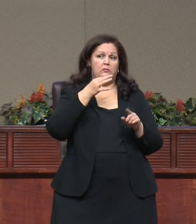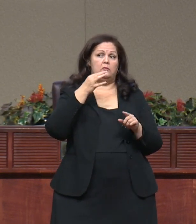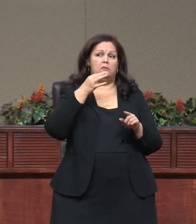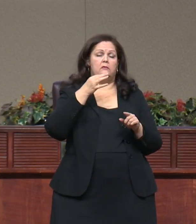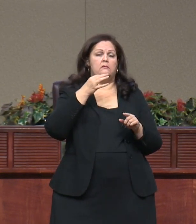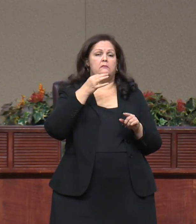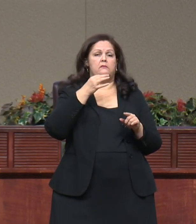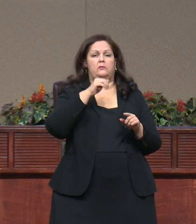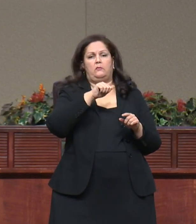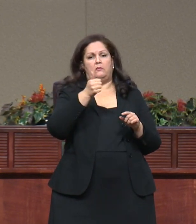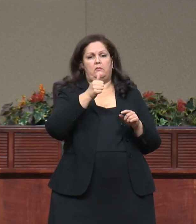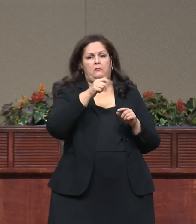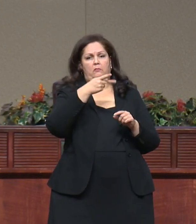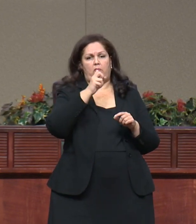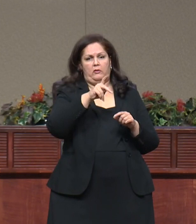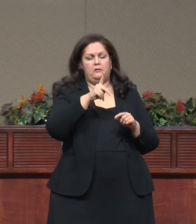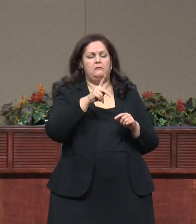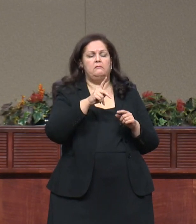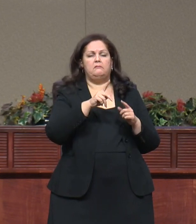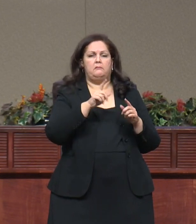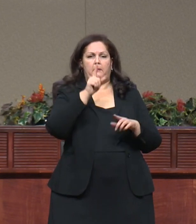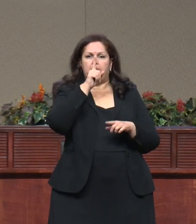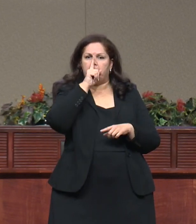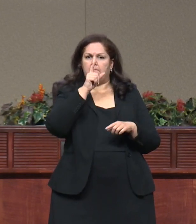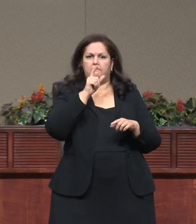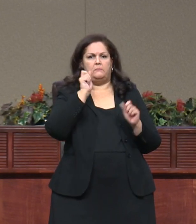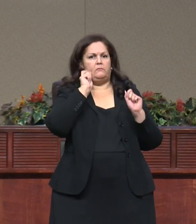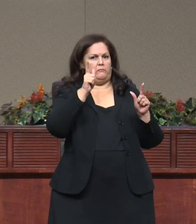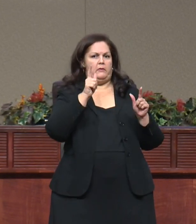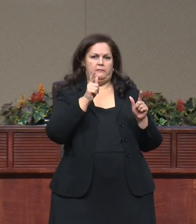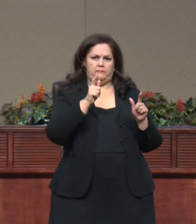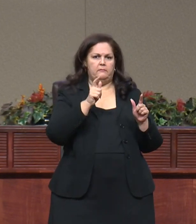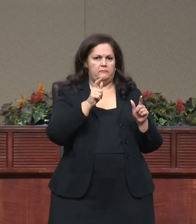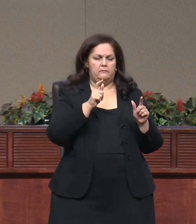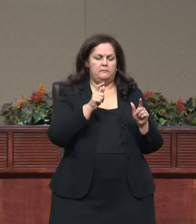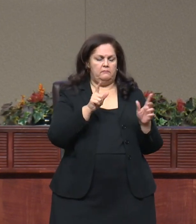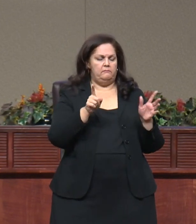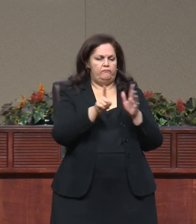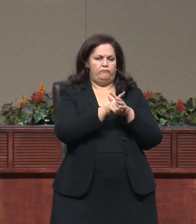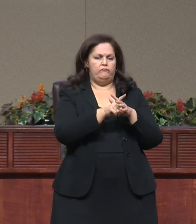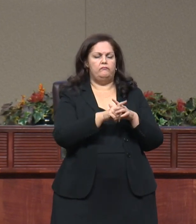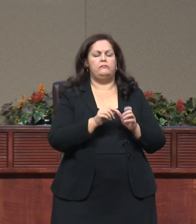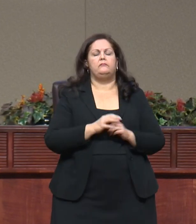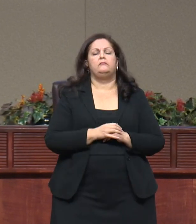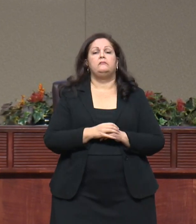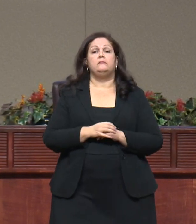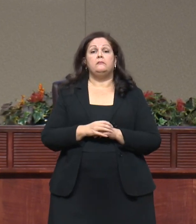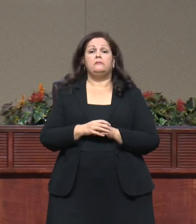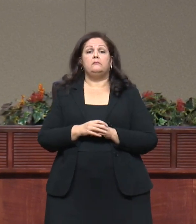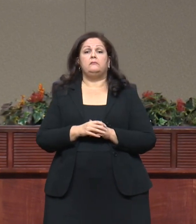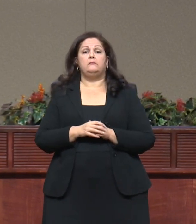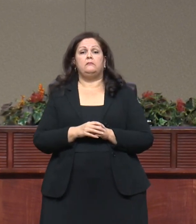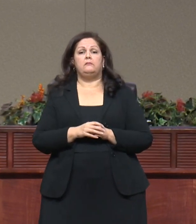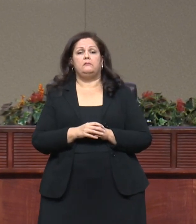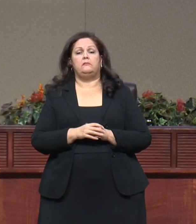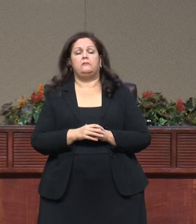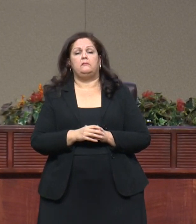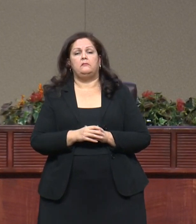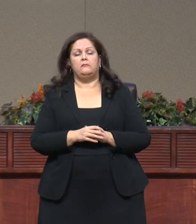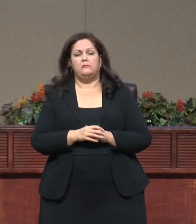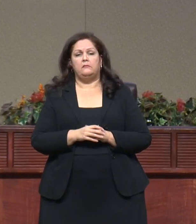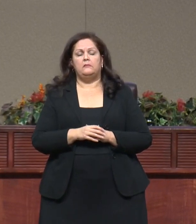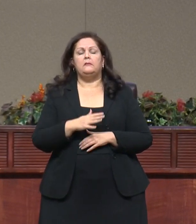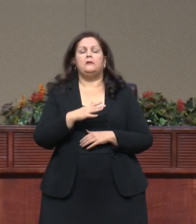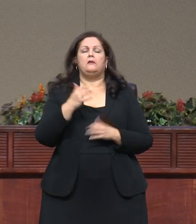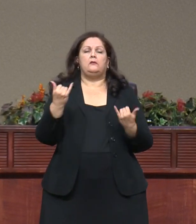larger theme parks. I want to take some time, though, today to also talk about the need to complete